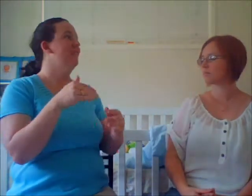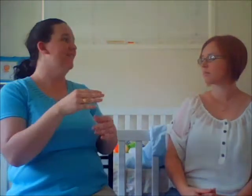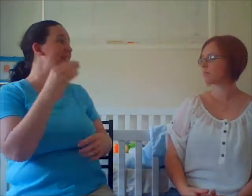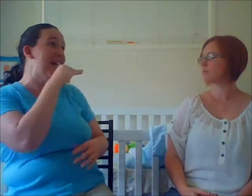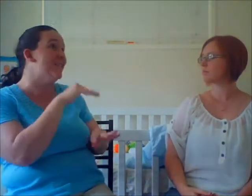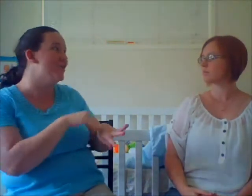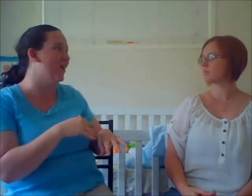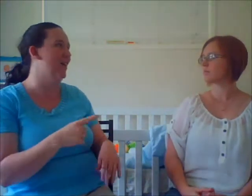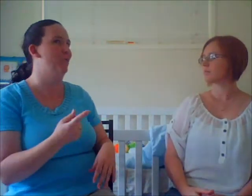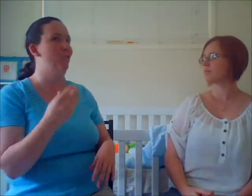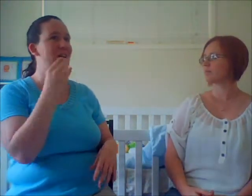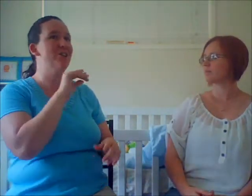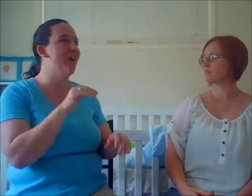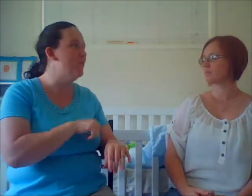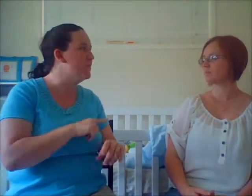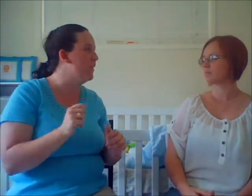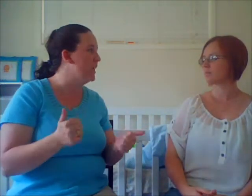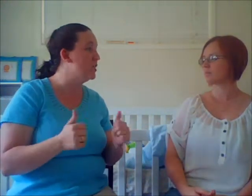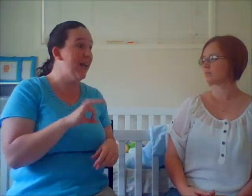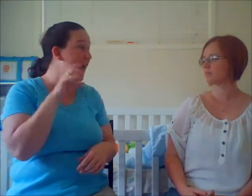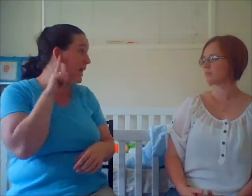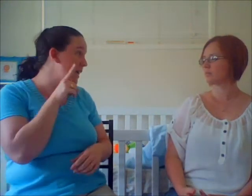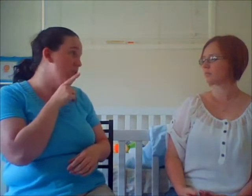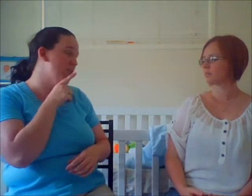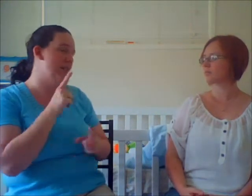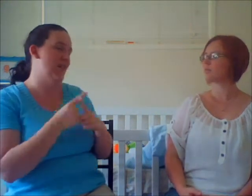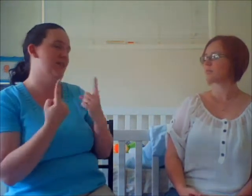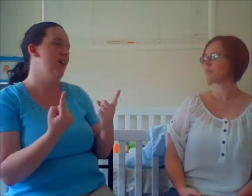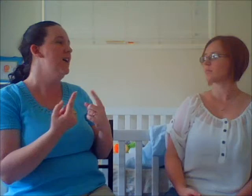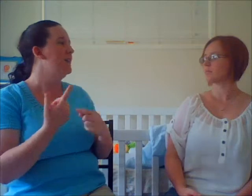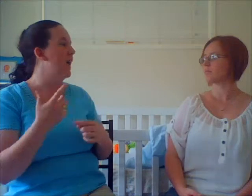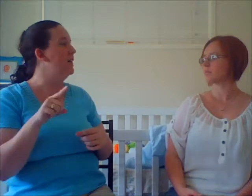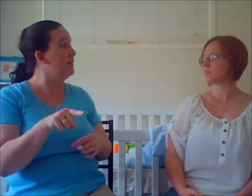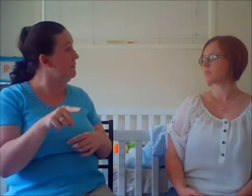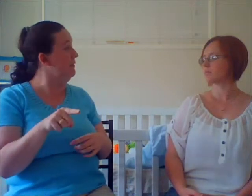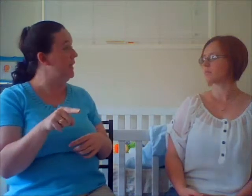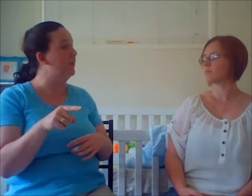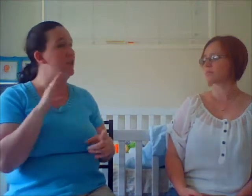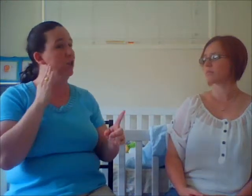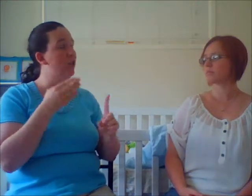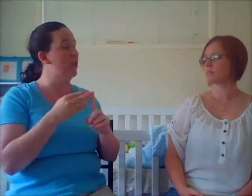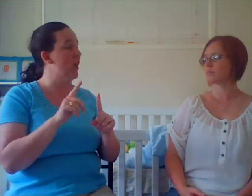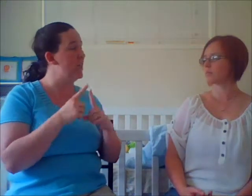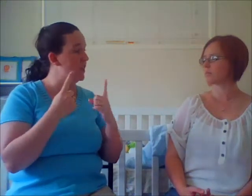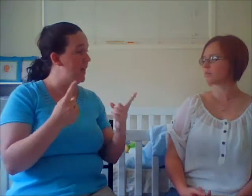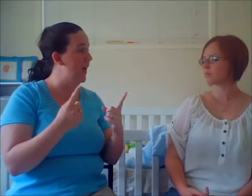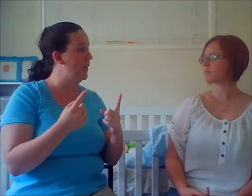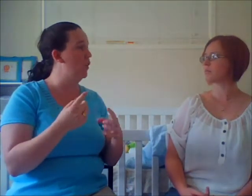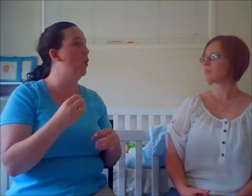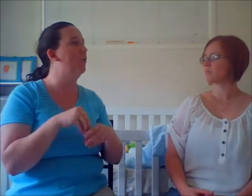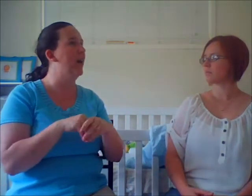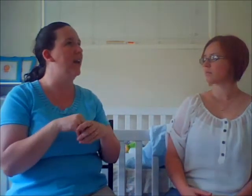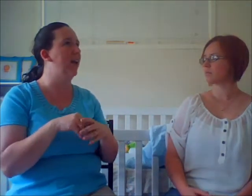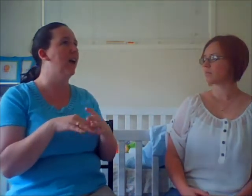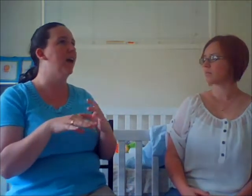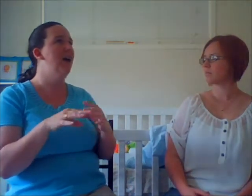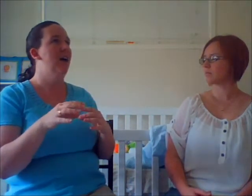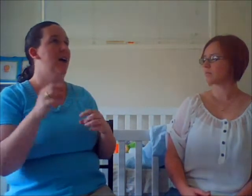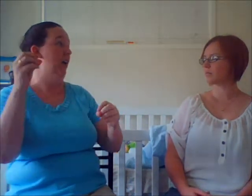it's lunchtime or lunchtime's finished. They can't hear those things. That they'll need to look at changing that, incorporating a